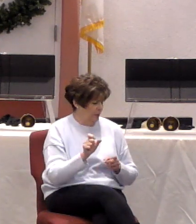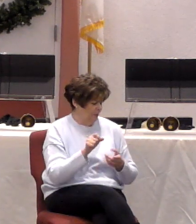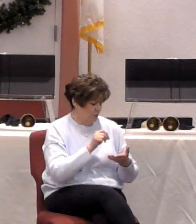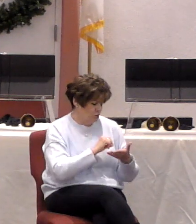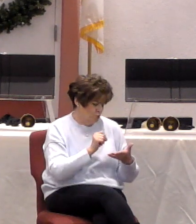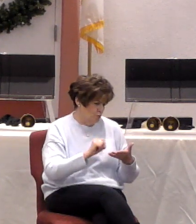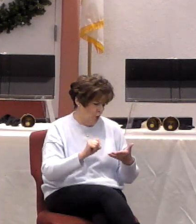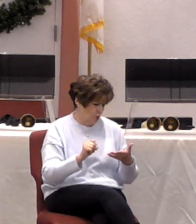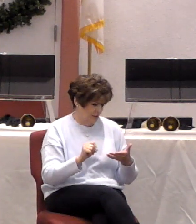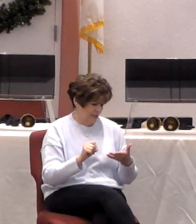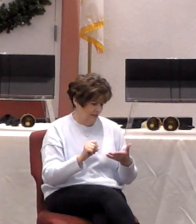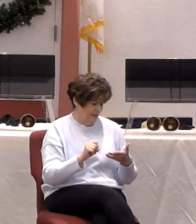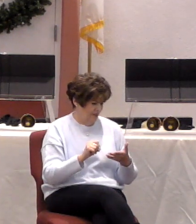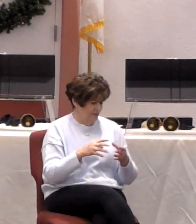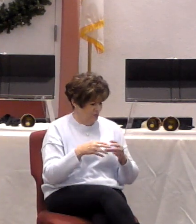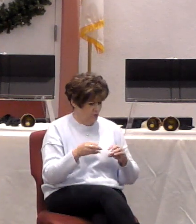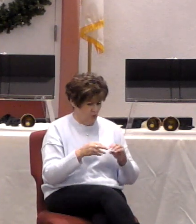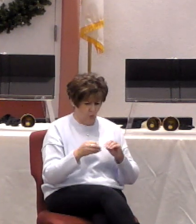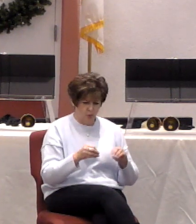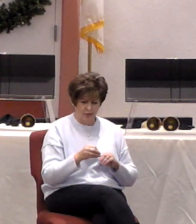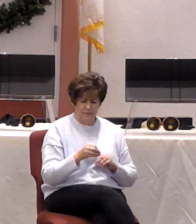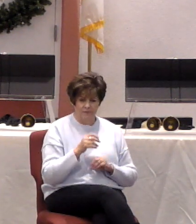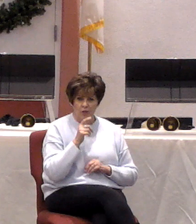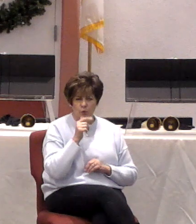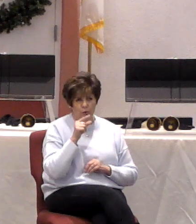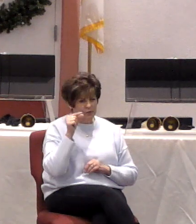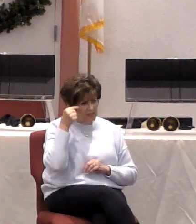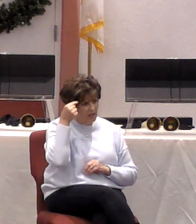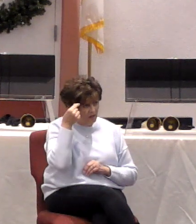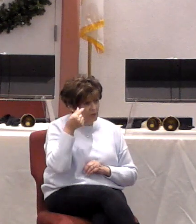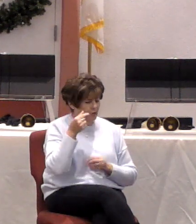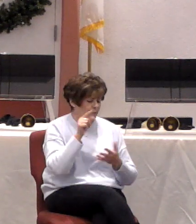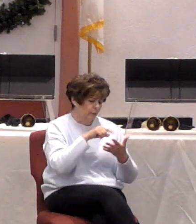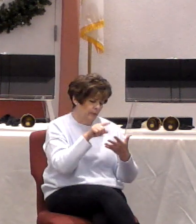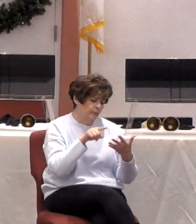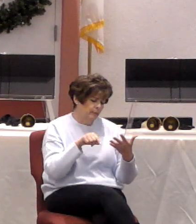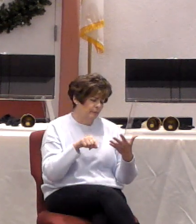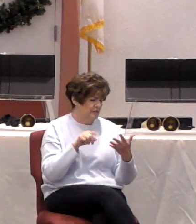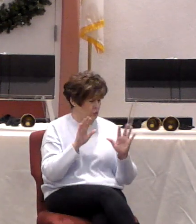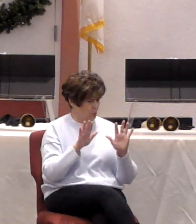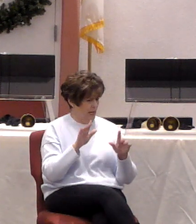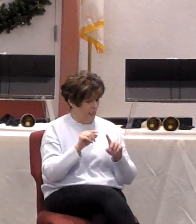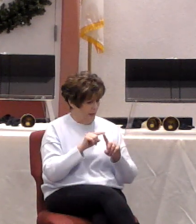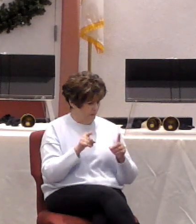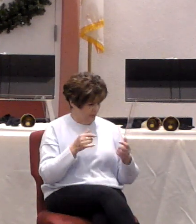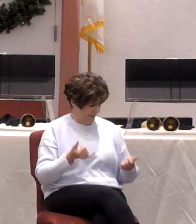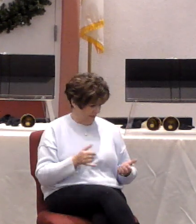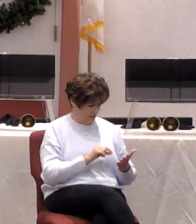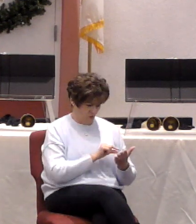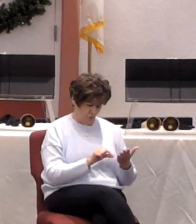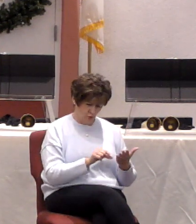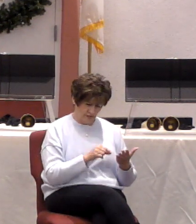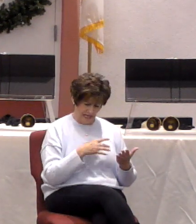the census and who was governor and all of those specific events that can be anchored in. But in this passage, I like that